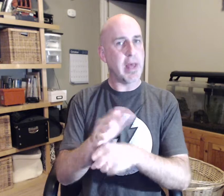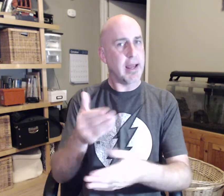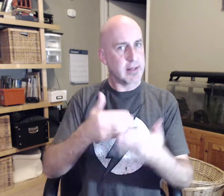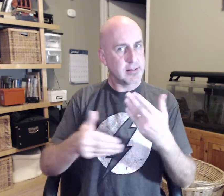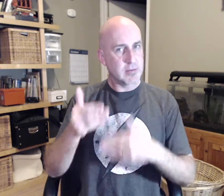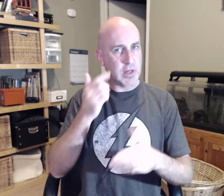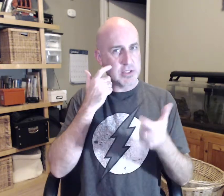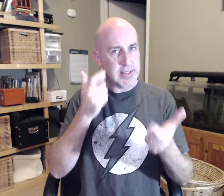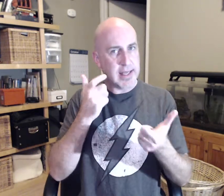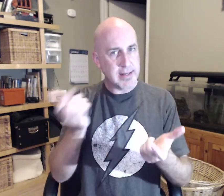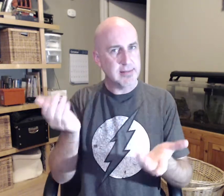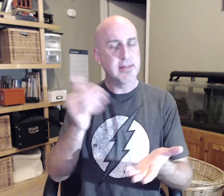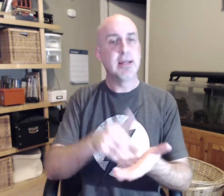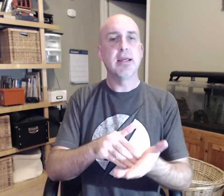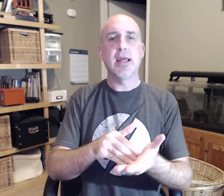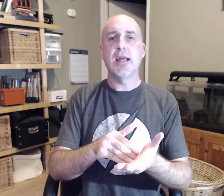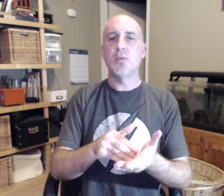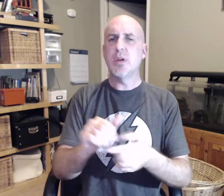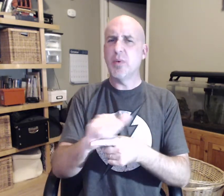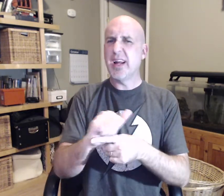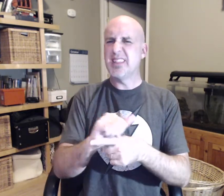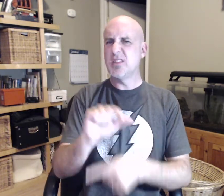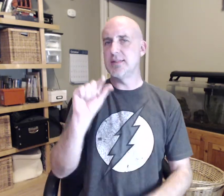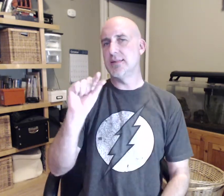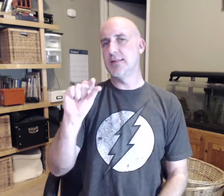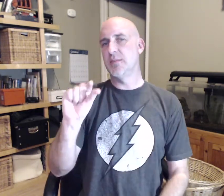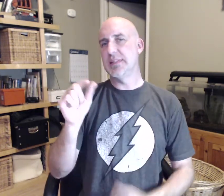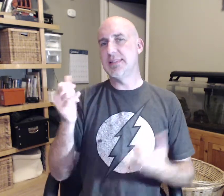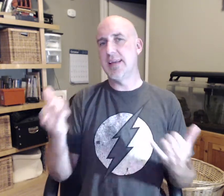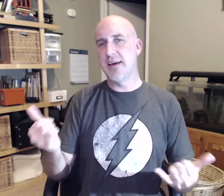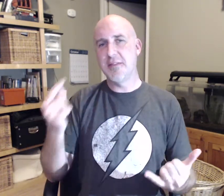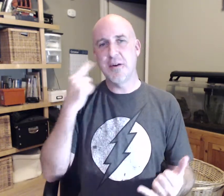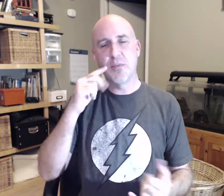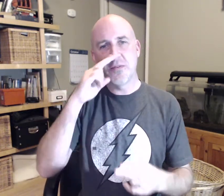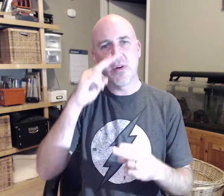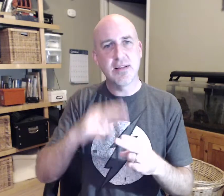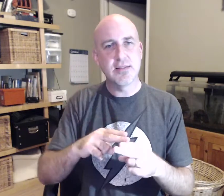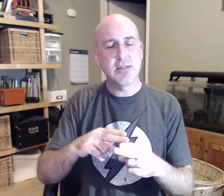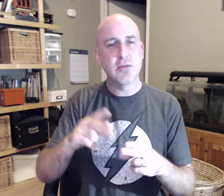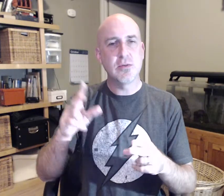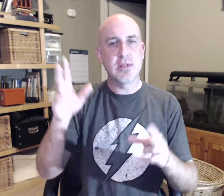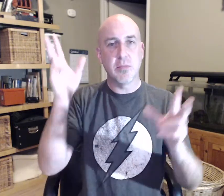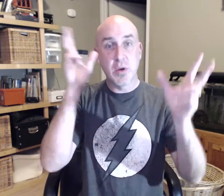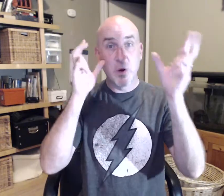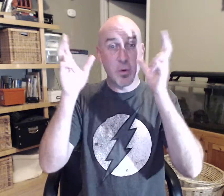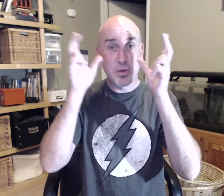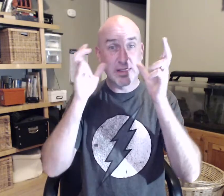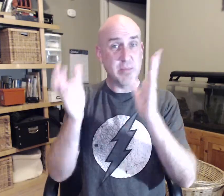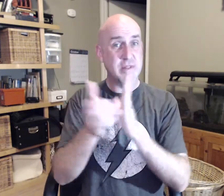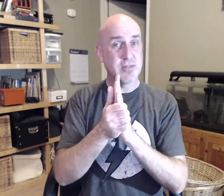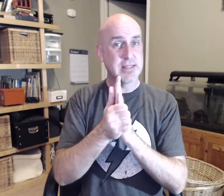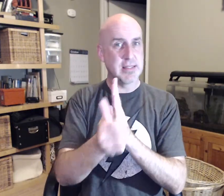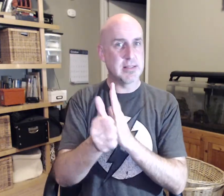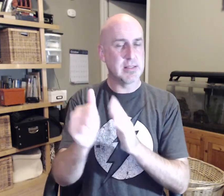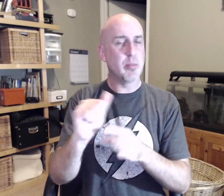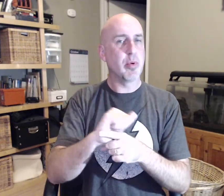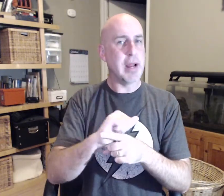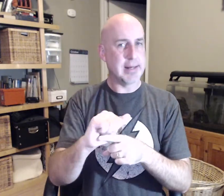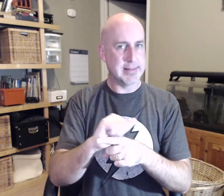back, watch it again, and we're going to practice just a little bit today. I thought it would be fun to do some receptive skills